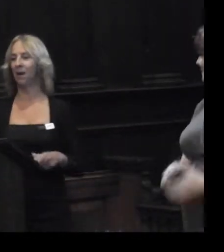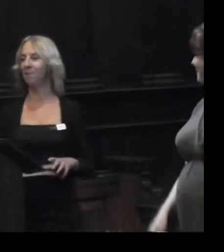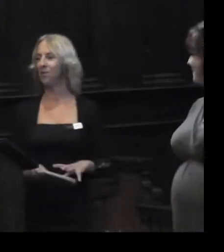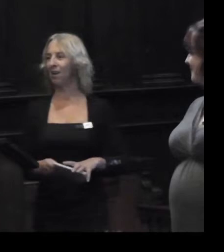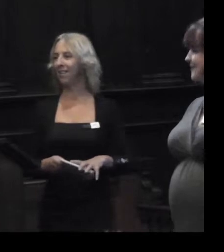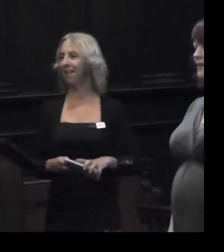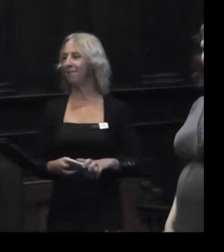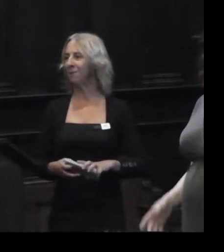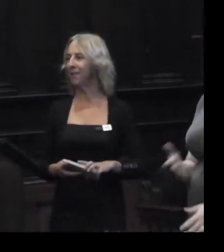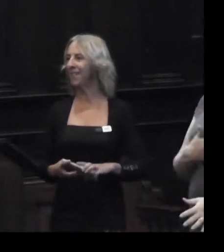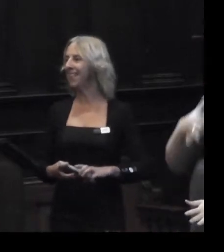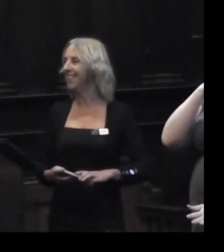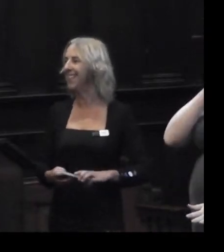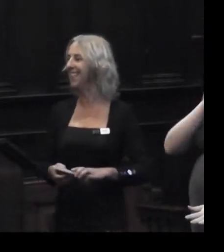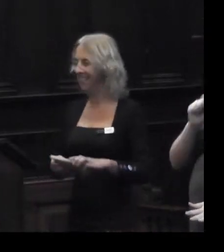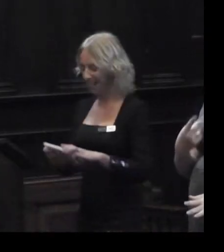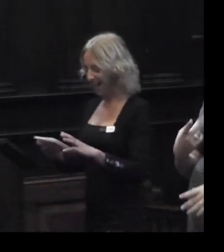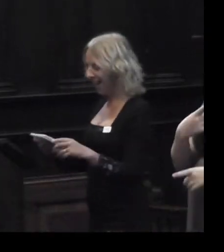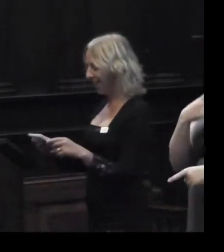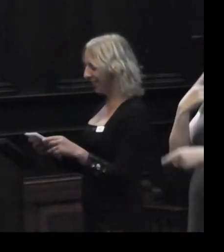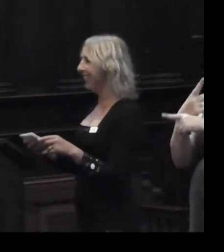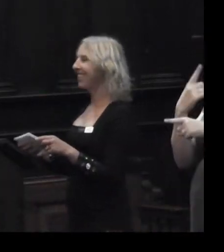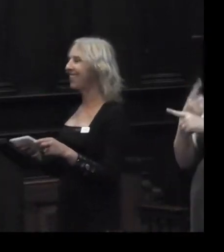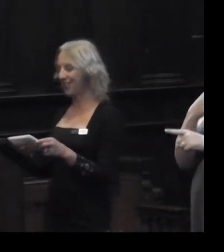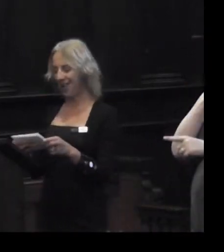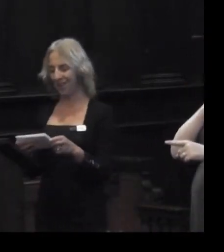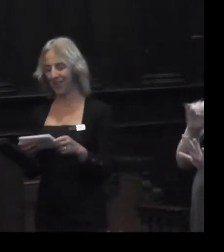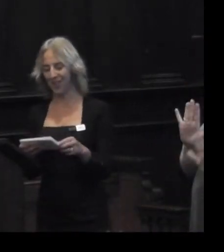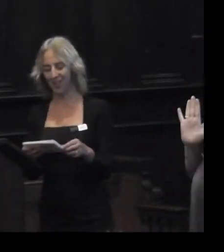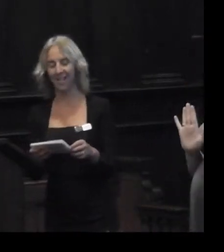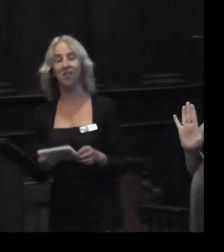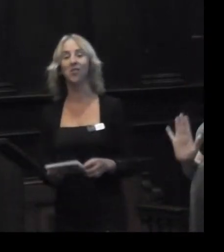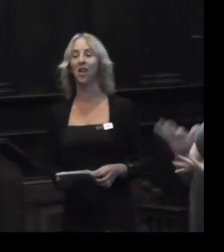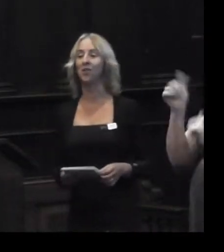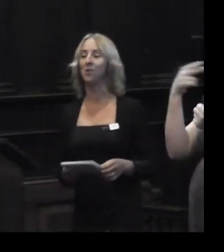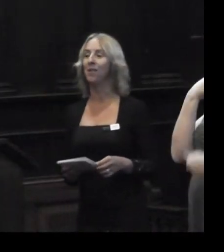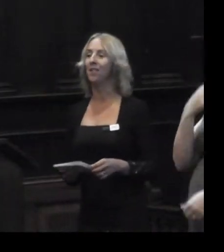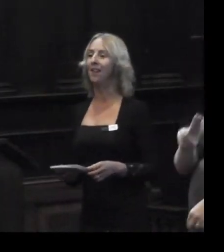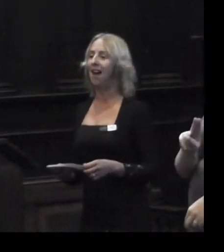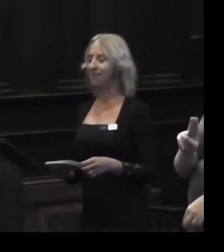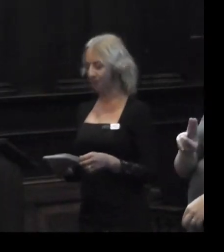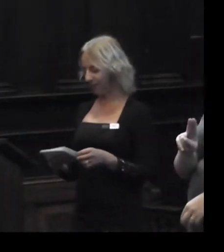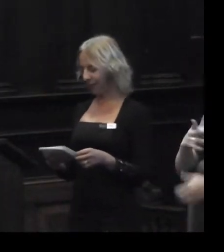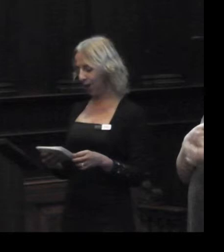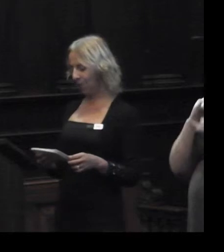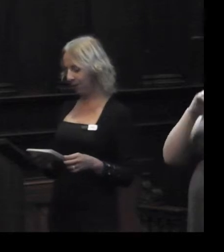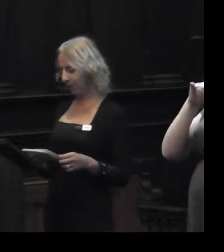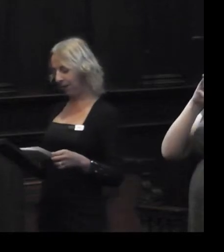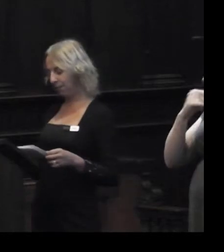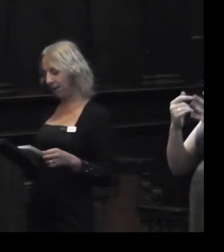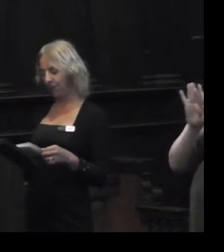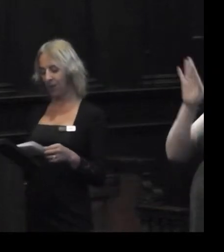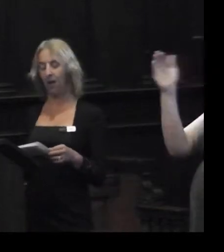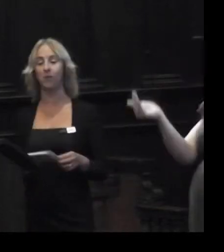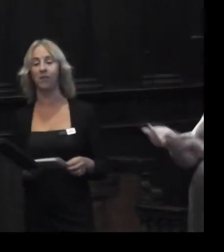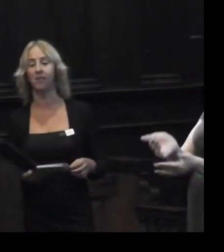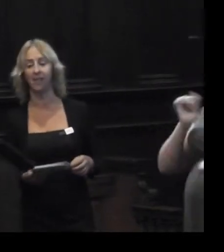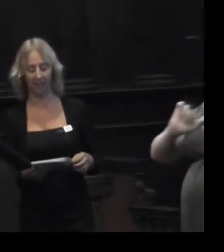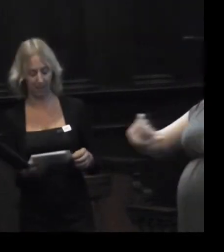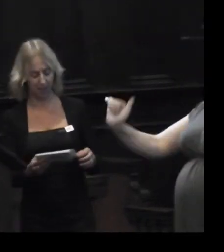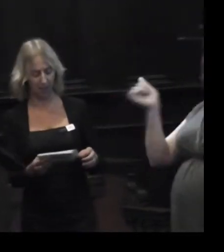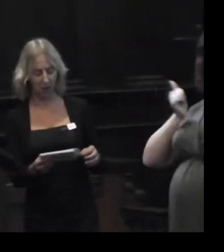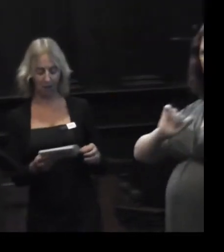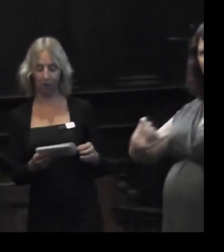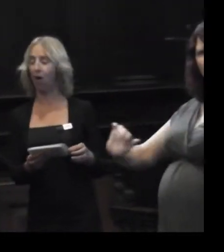This is the bit I've been dreading, everybody. Good afternoon, ladies and gentlemen. SOS Global are proud to host